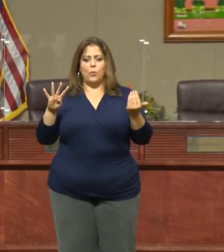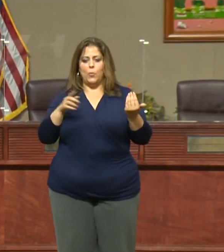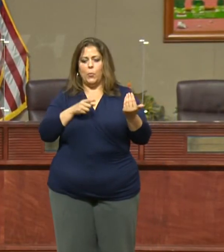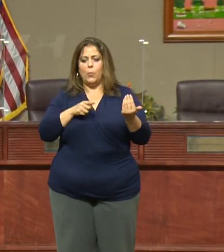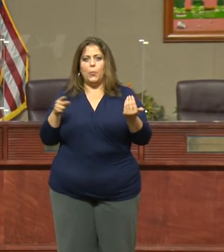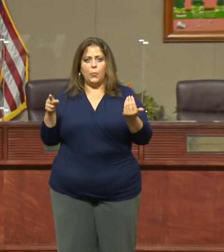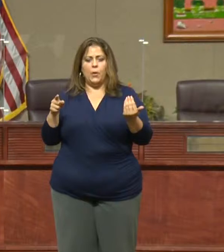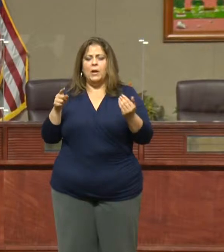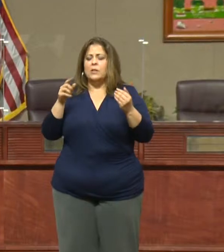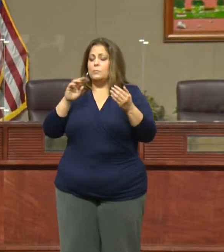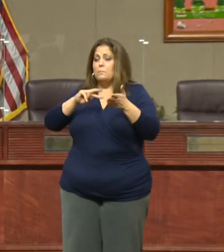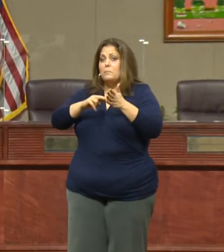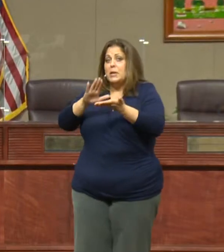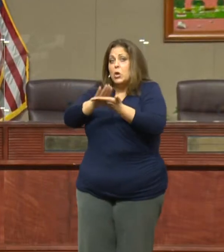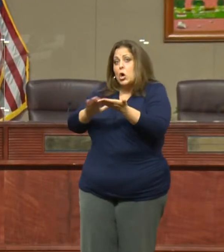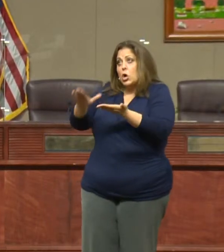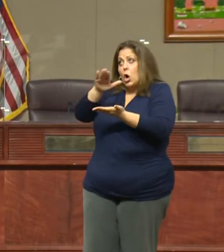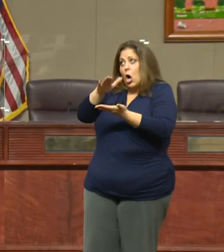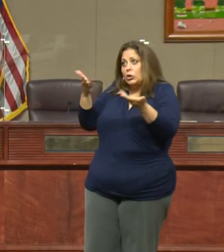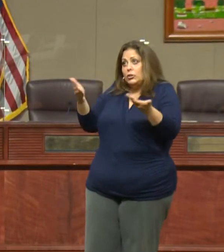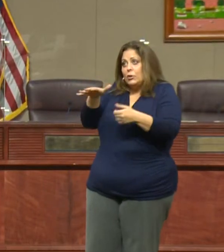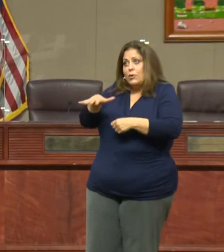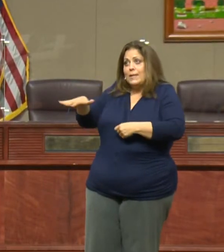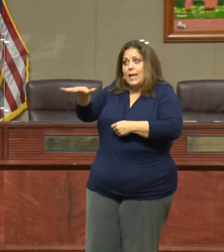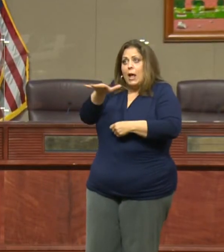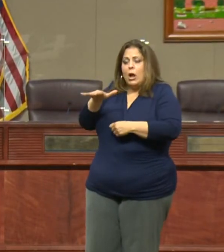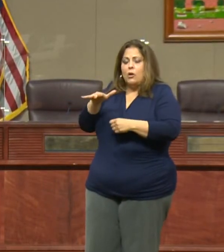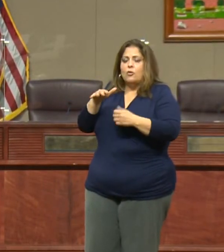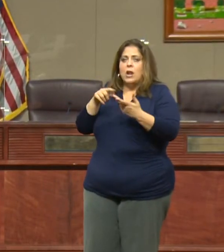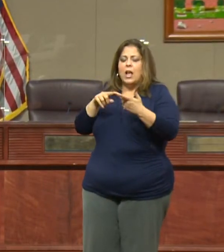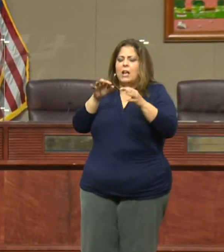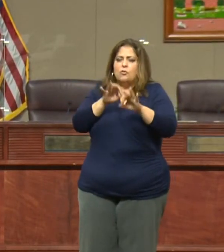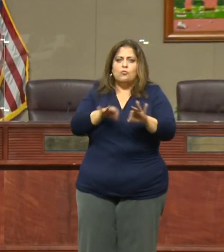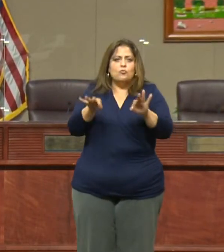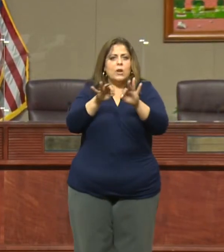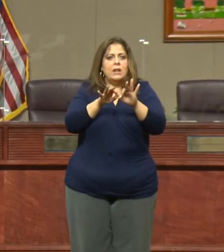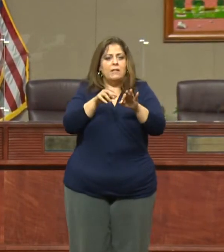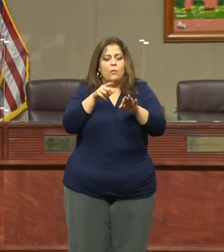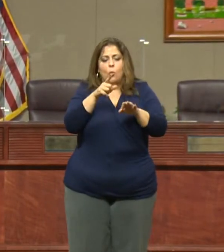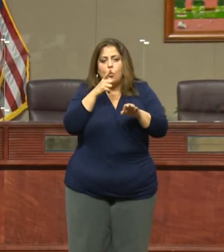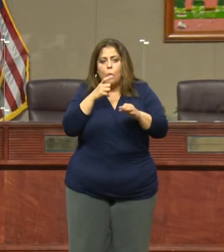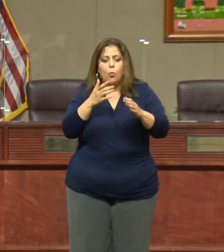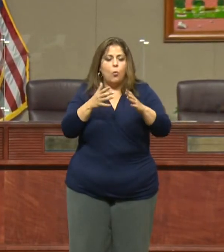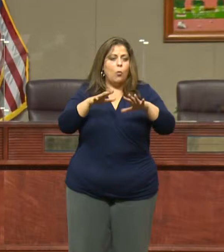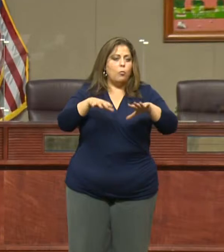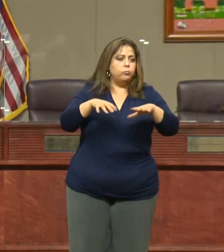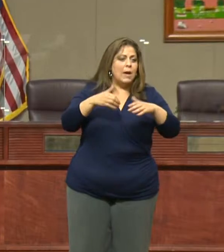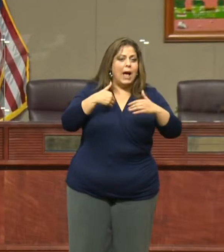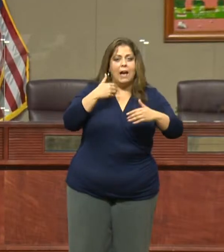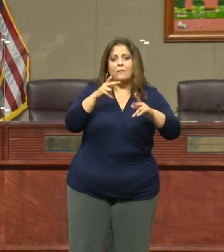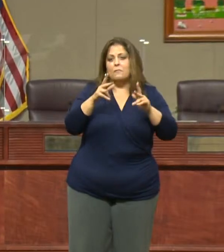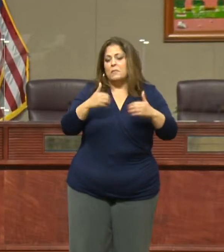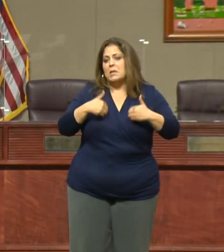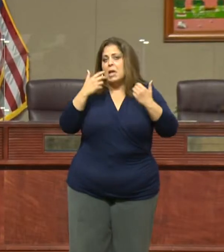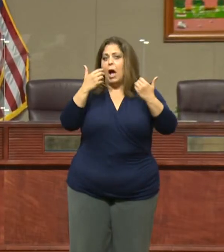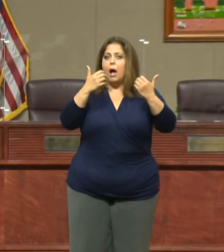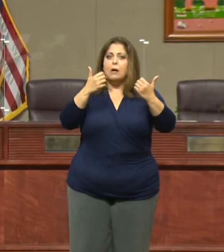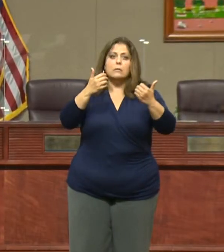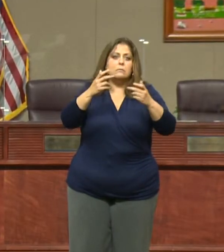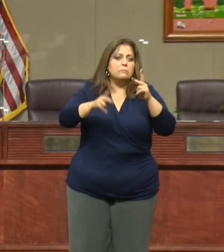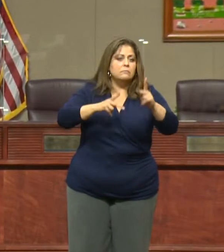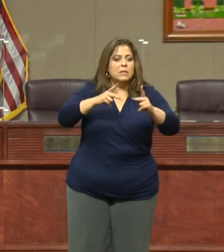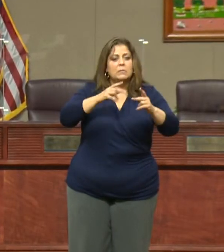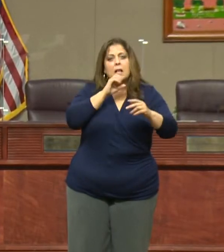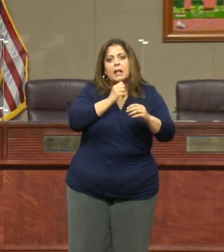the colleges in our area. It is critical for those places involved with young adults between 15 and 24,